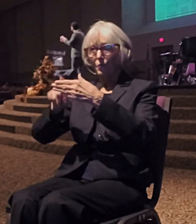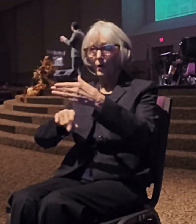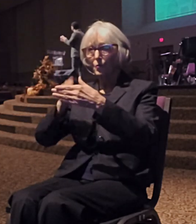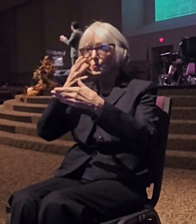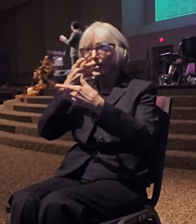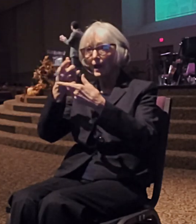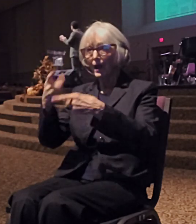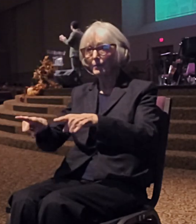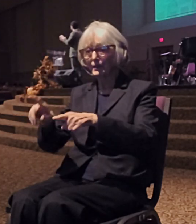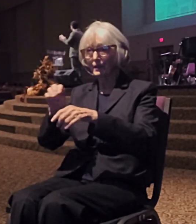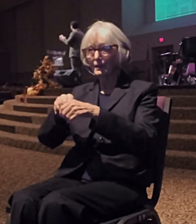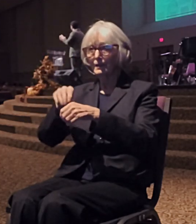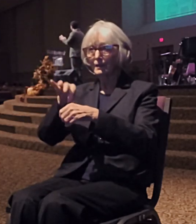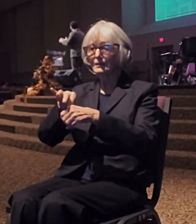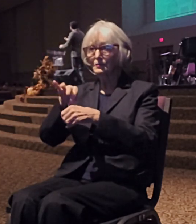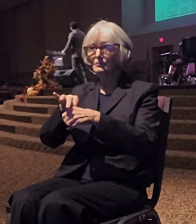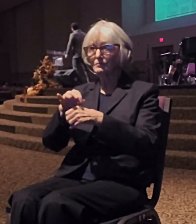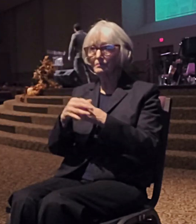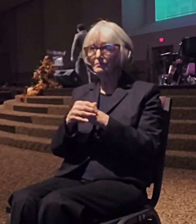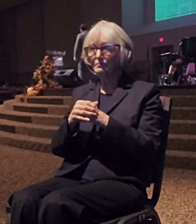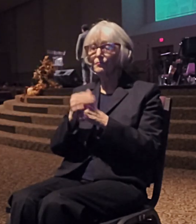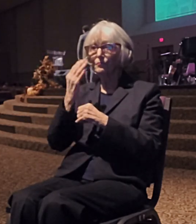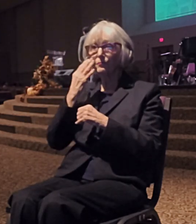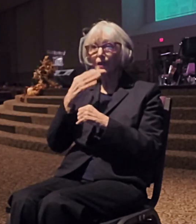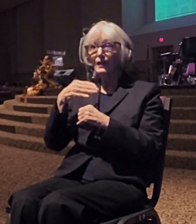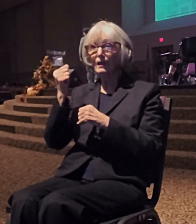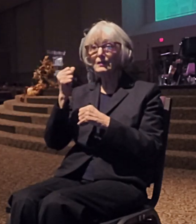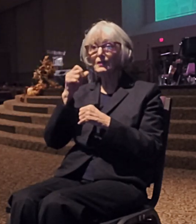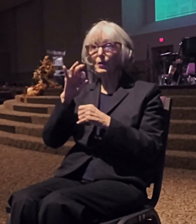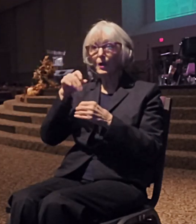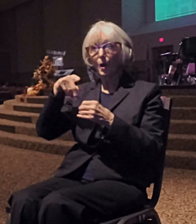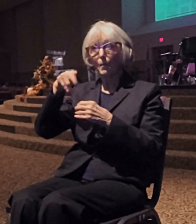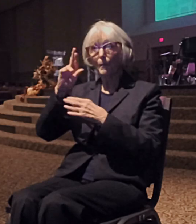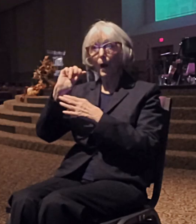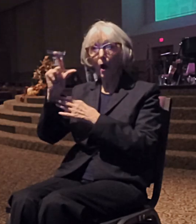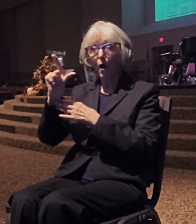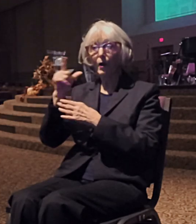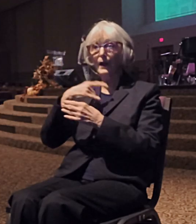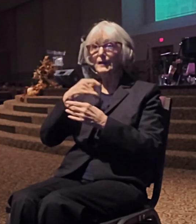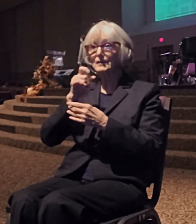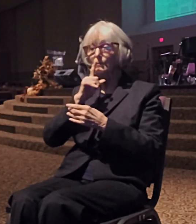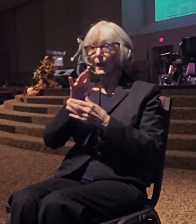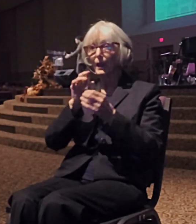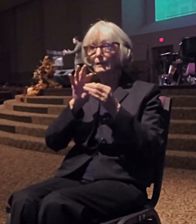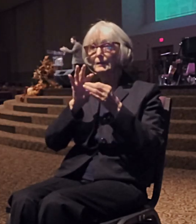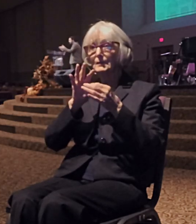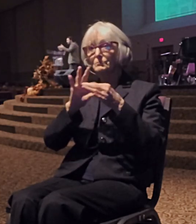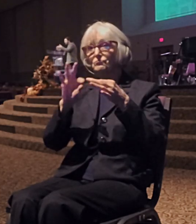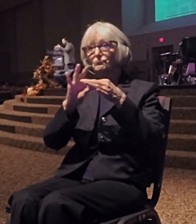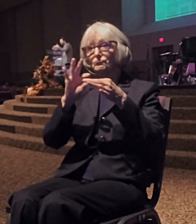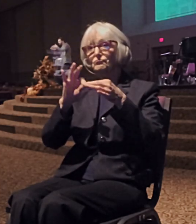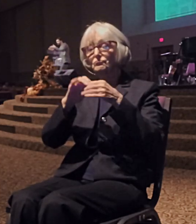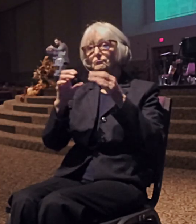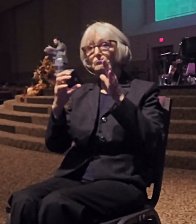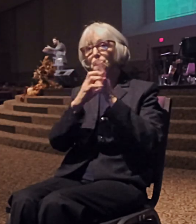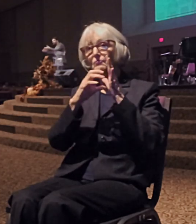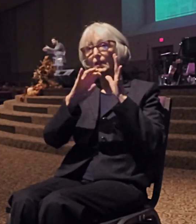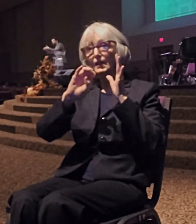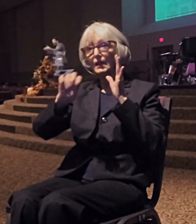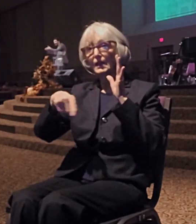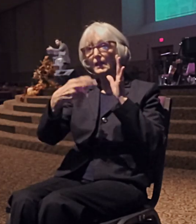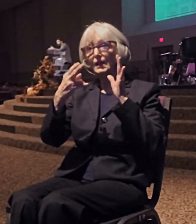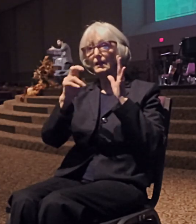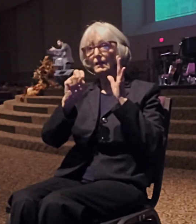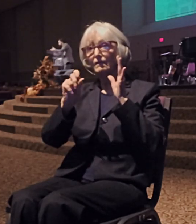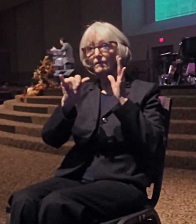take place with the election. Because what Paul has been walking us through in Ephesians, dealing with